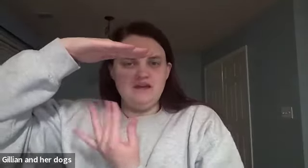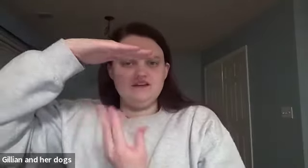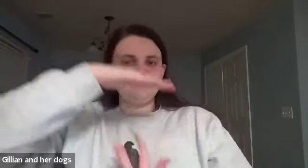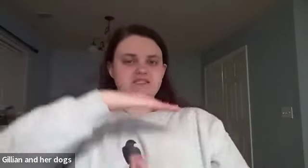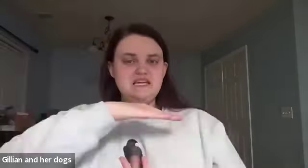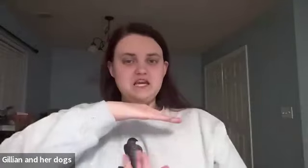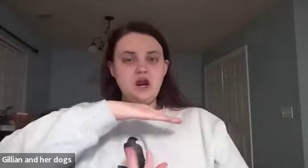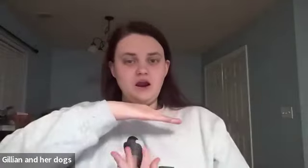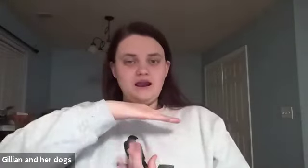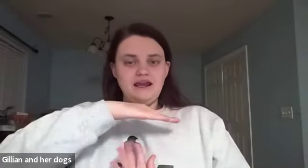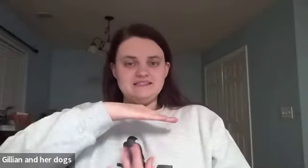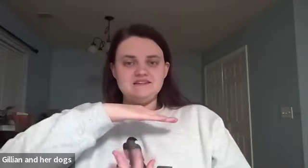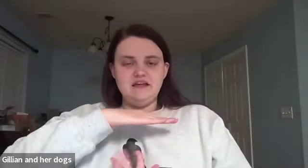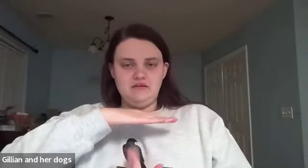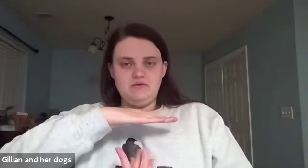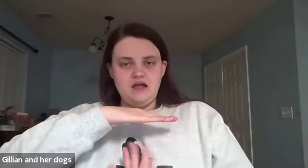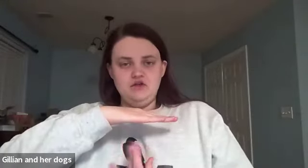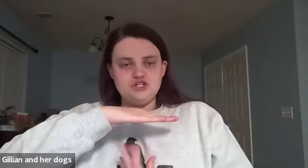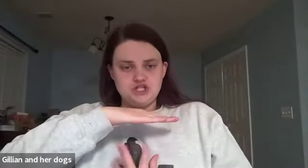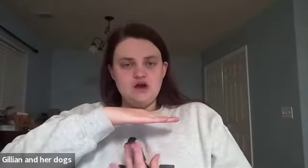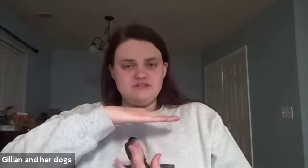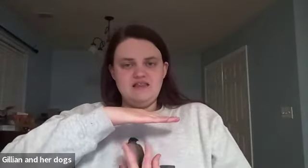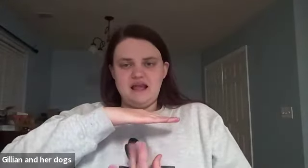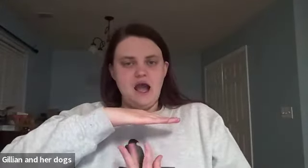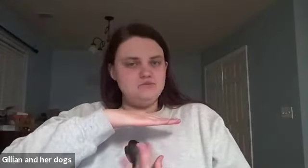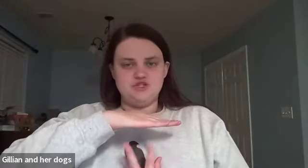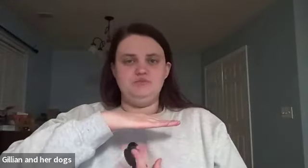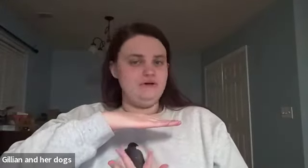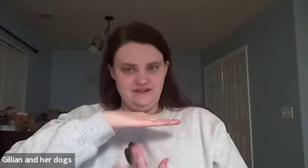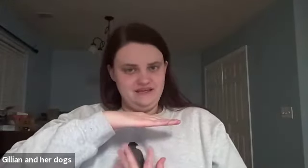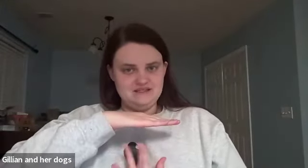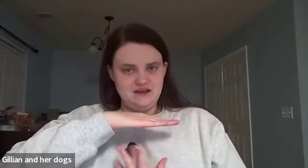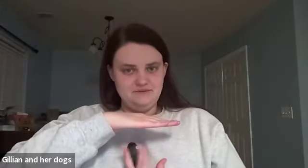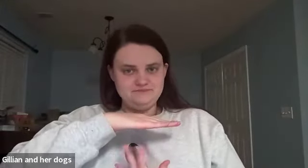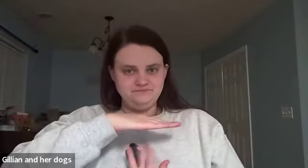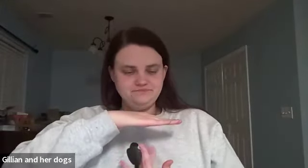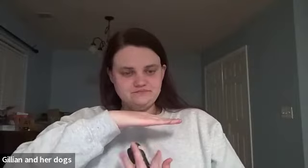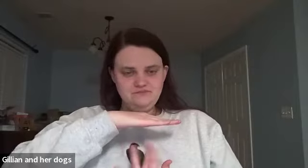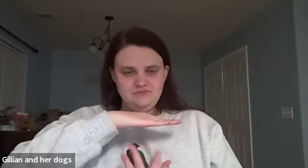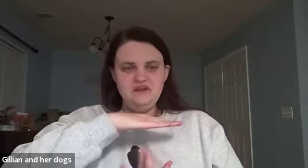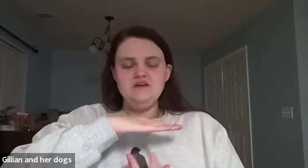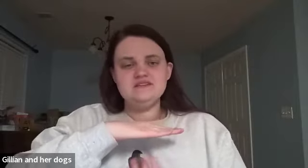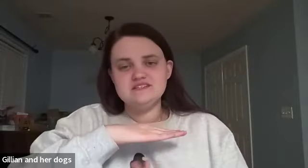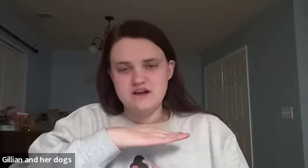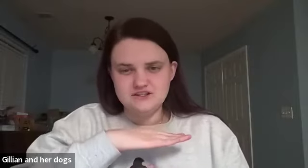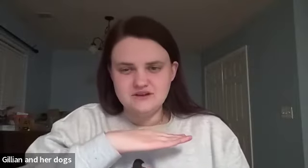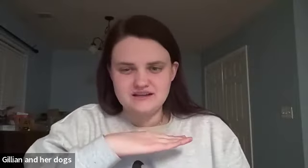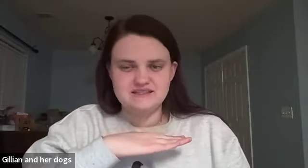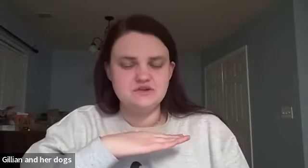Fuming. So it's here and it's like, it shows that like I'm just boiling inside. This is also kind of similar